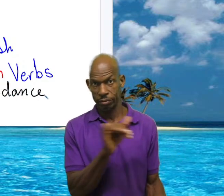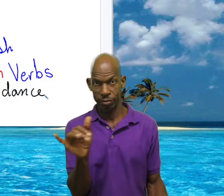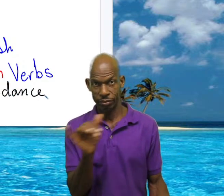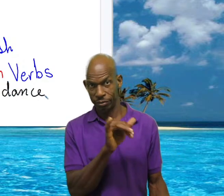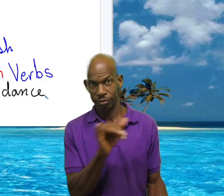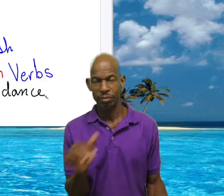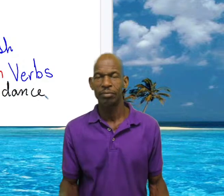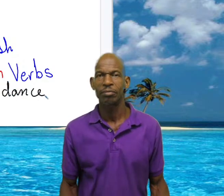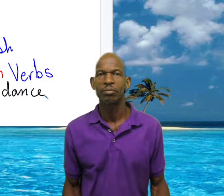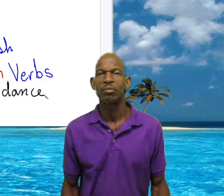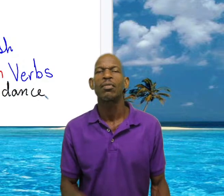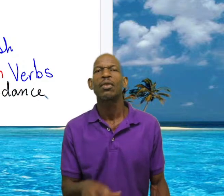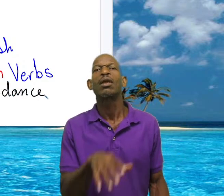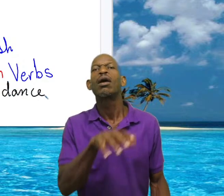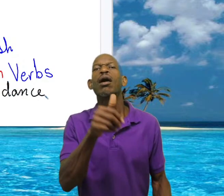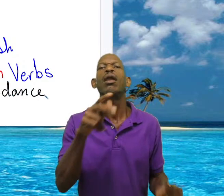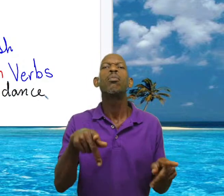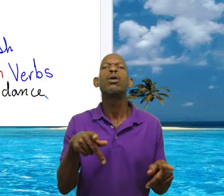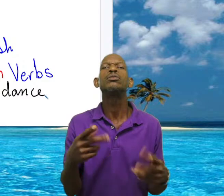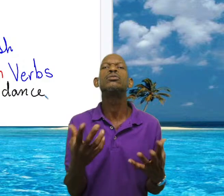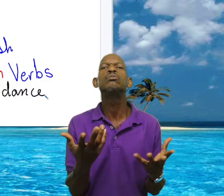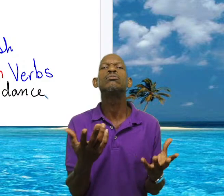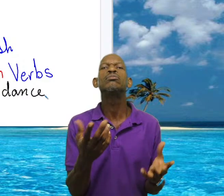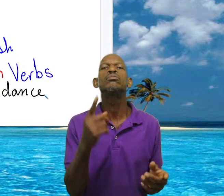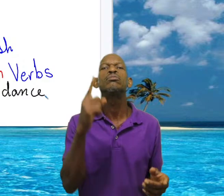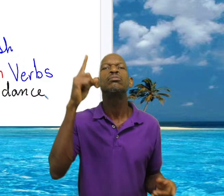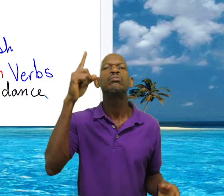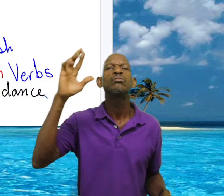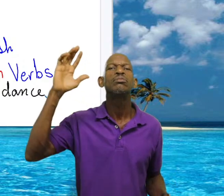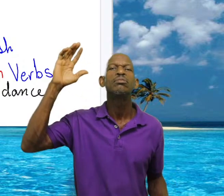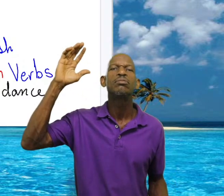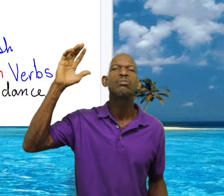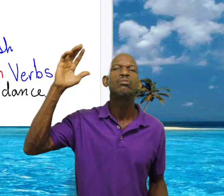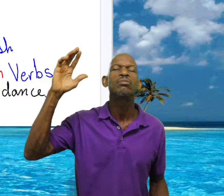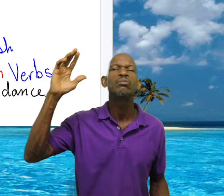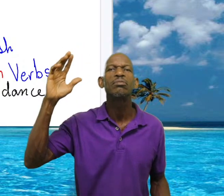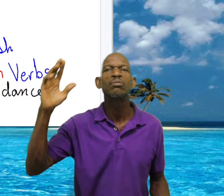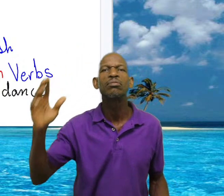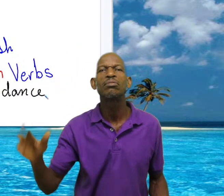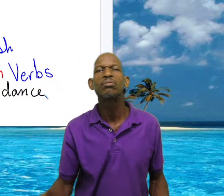What other word? Give me 2 more. I have a good few students online now.